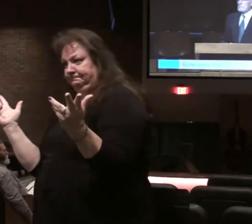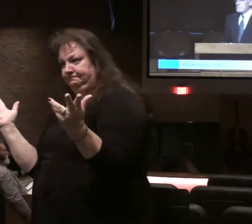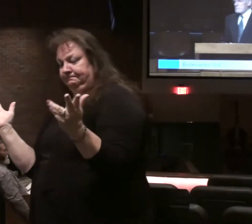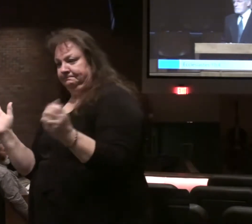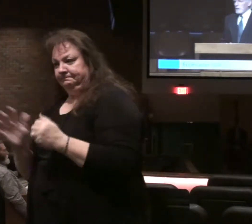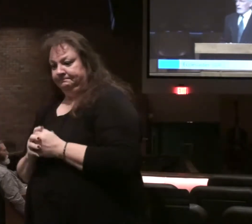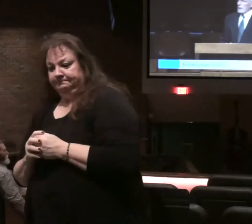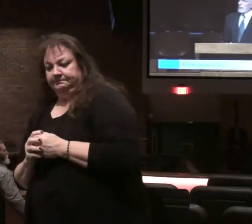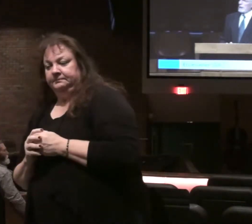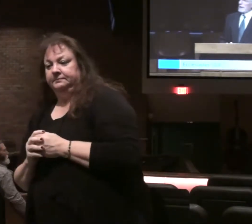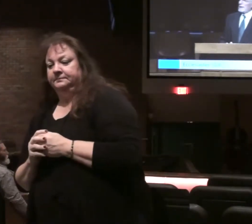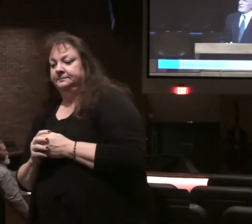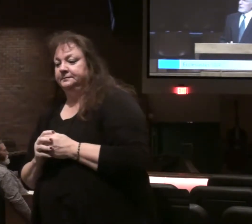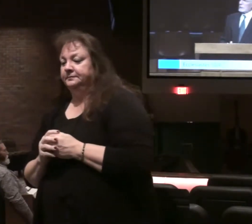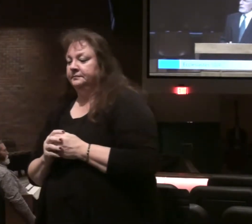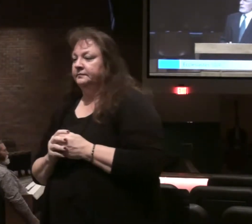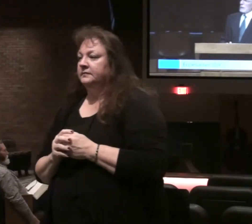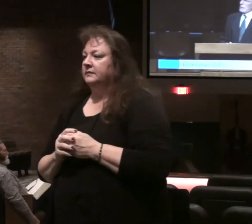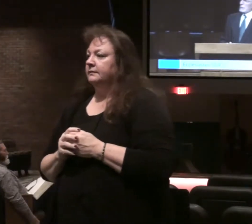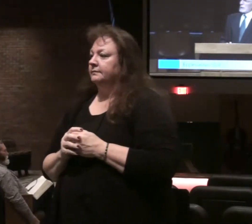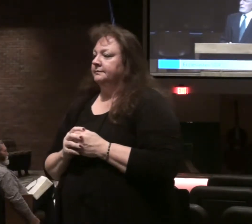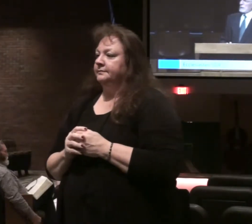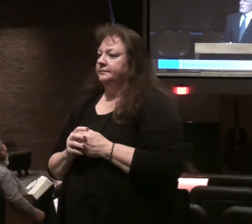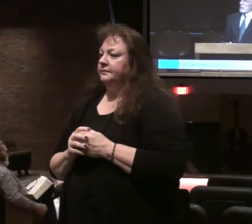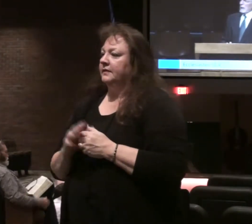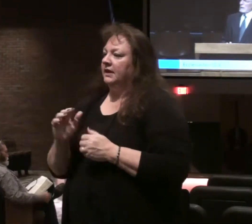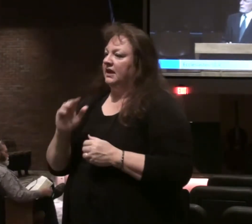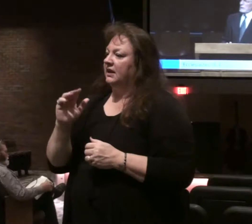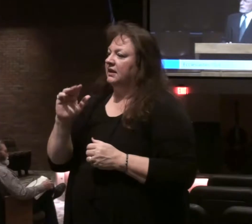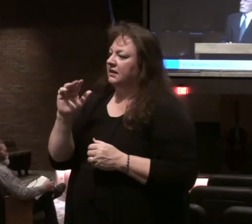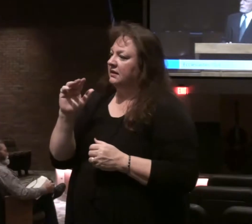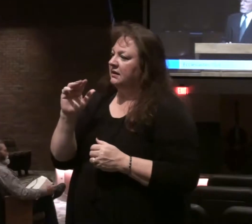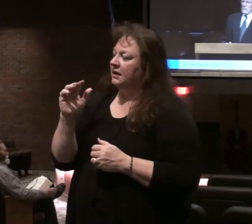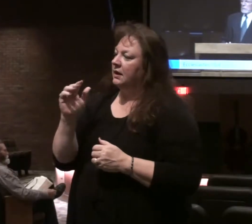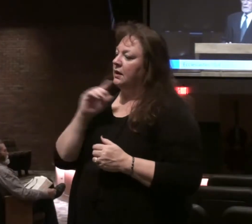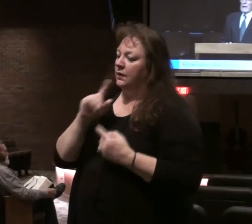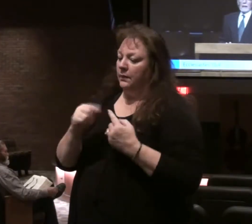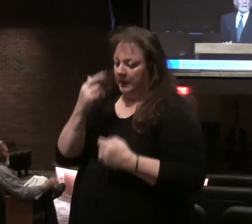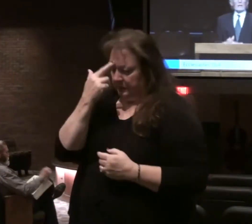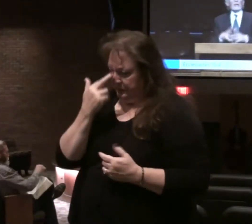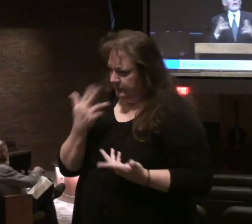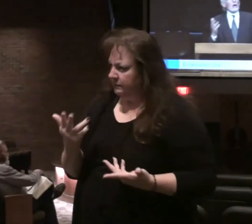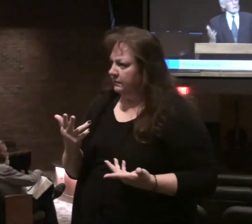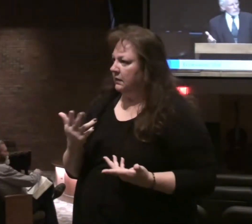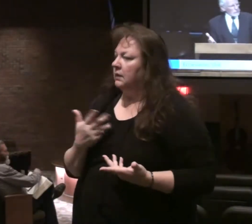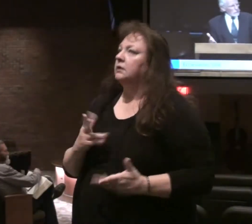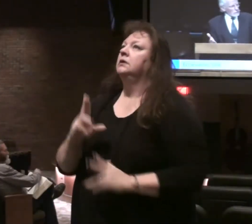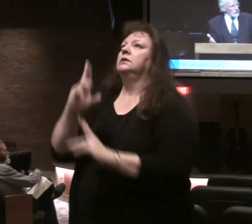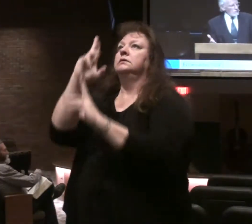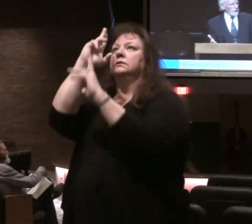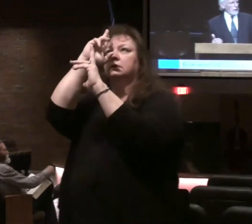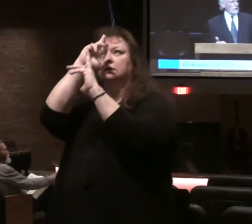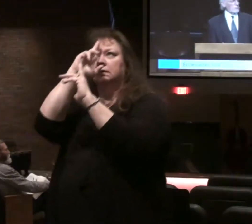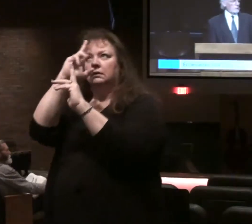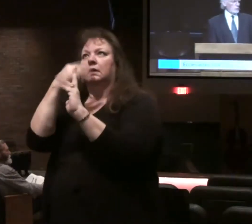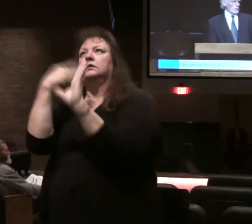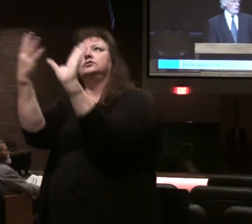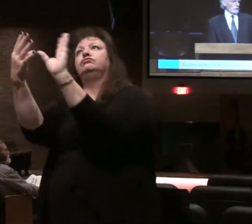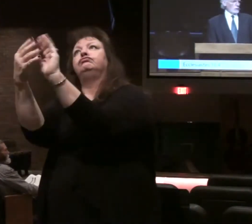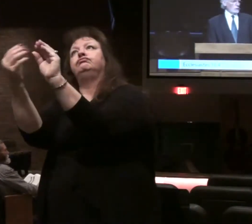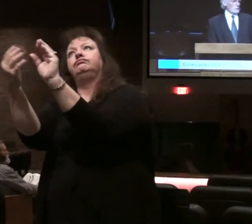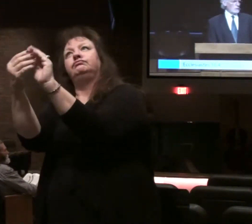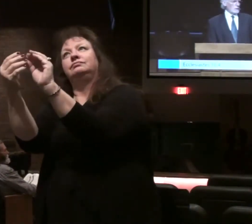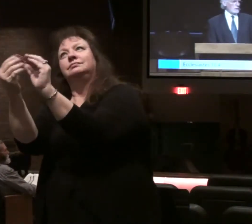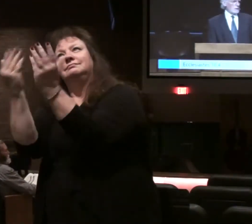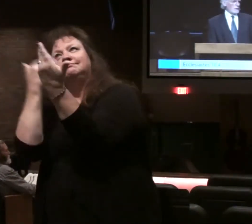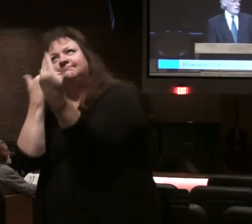The king functioning in that portion of Israel, right, when he's there with a Roman. It's an honor to present my case before